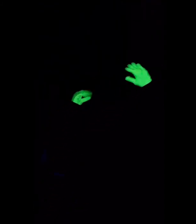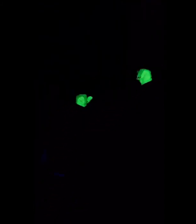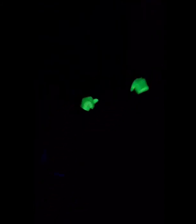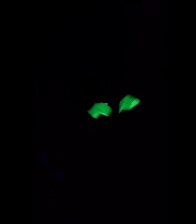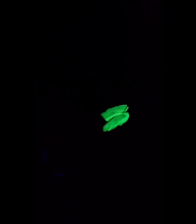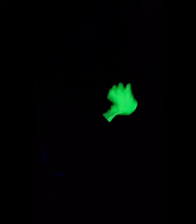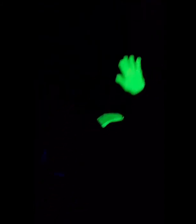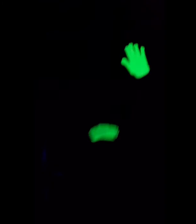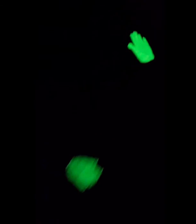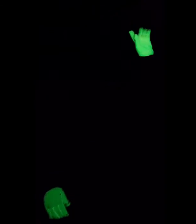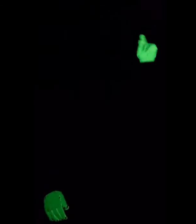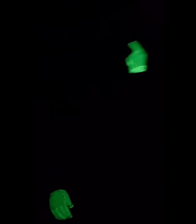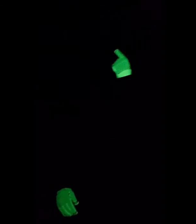is you alone